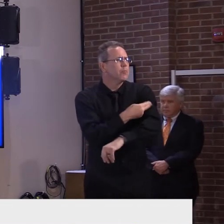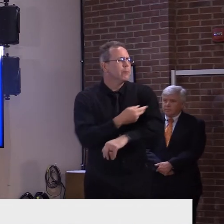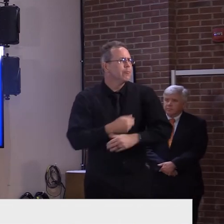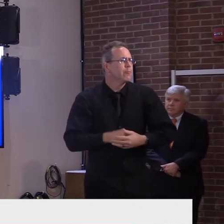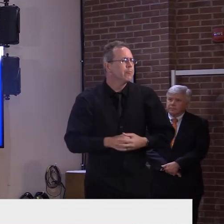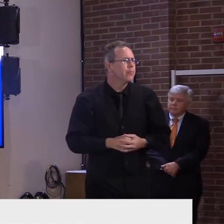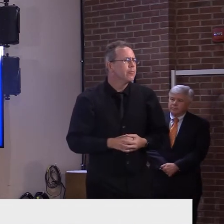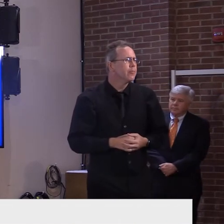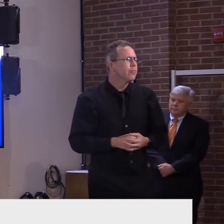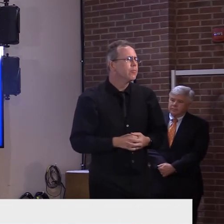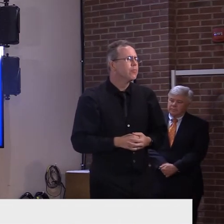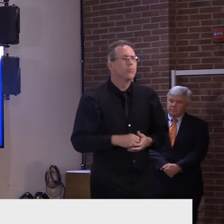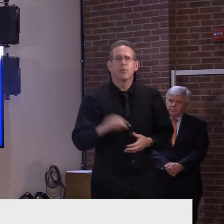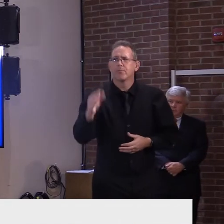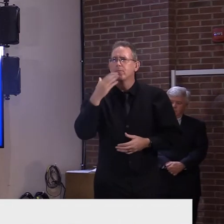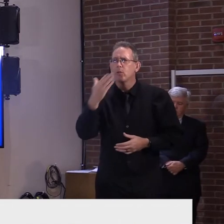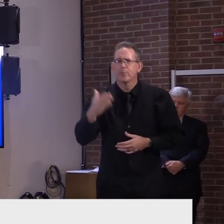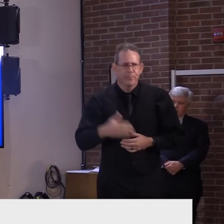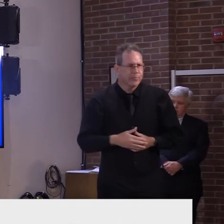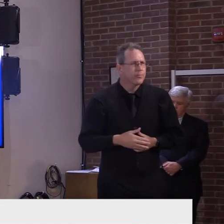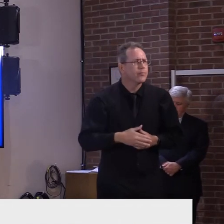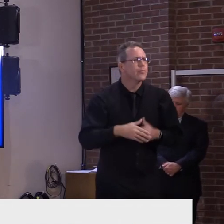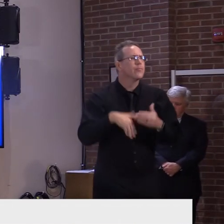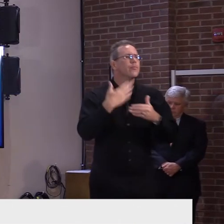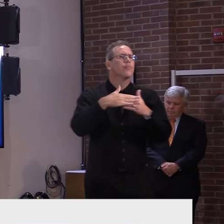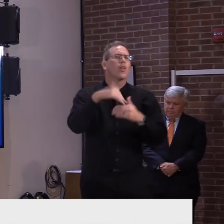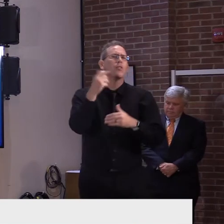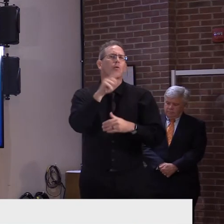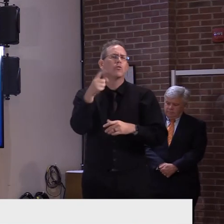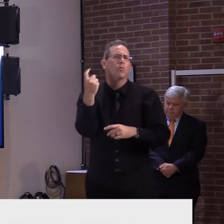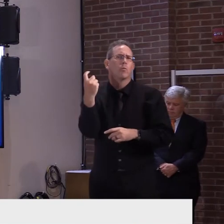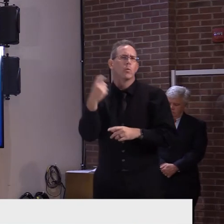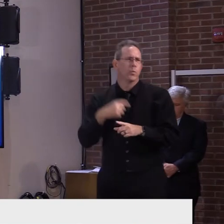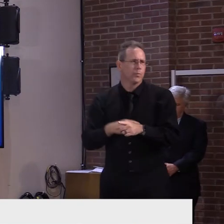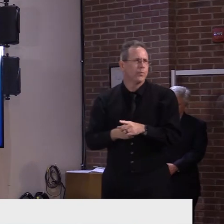Okay, thank you. And the other question that I have is about the